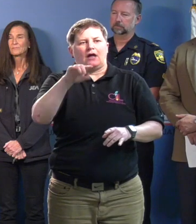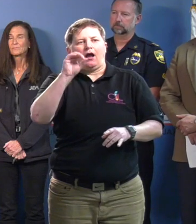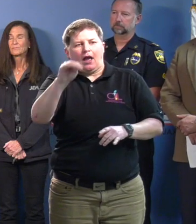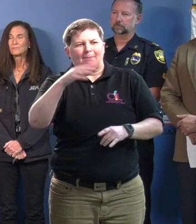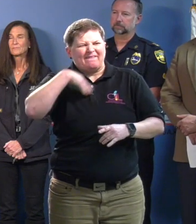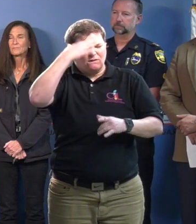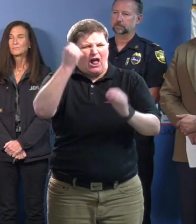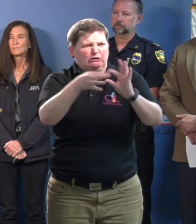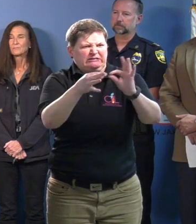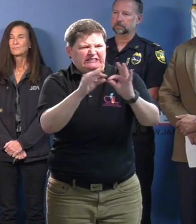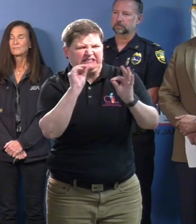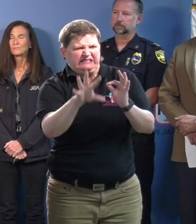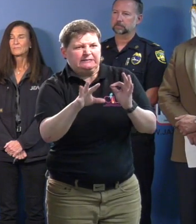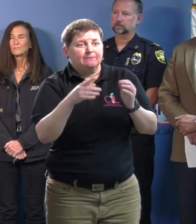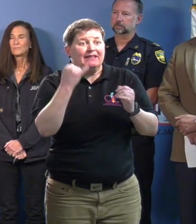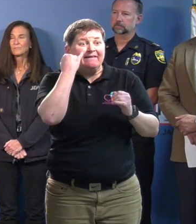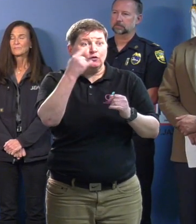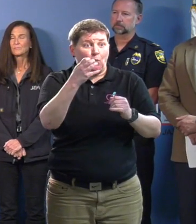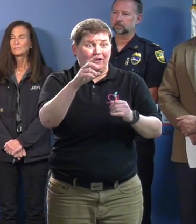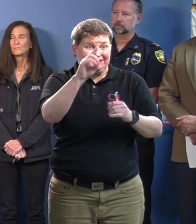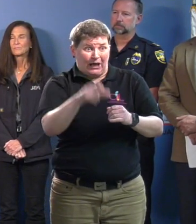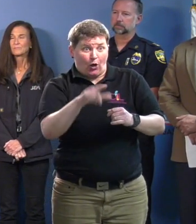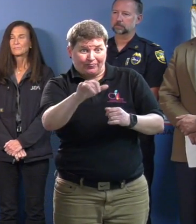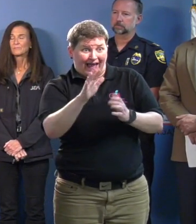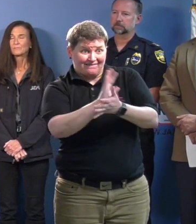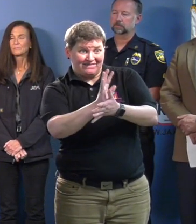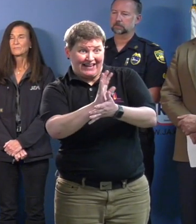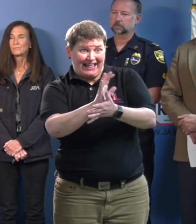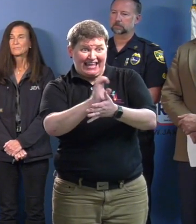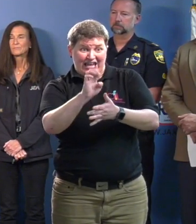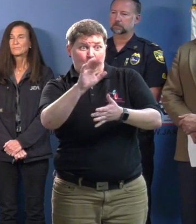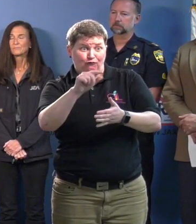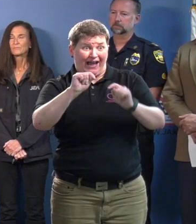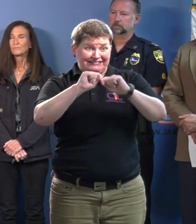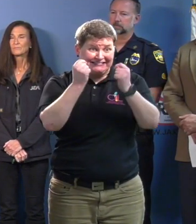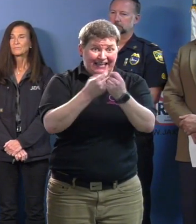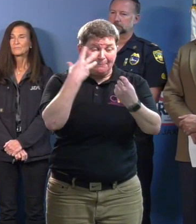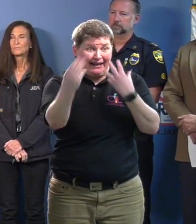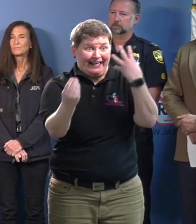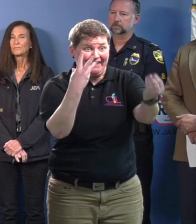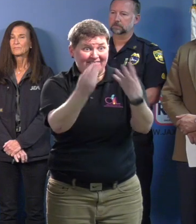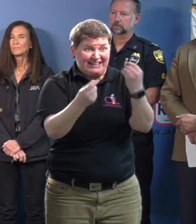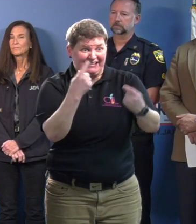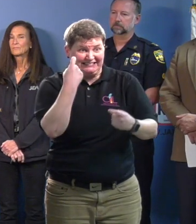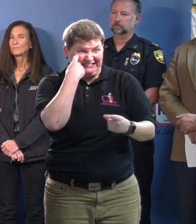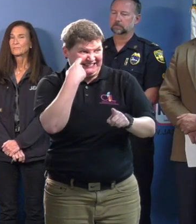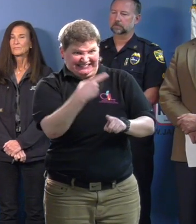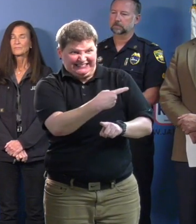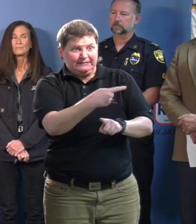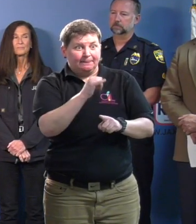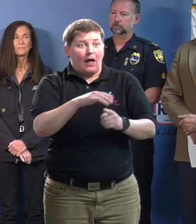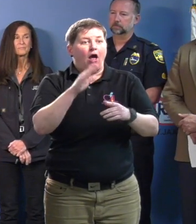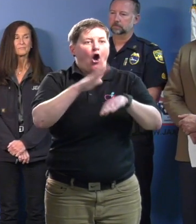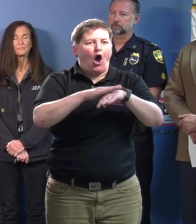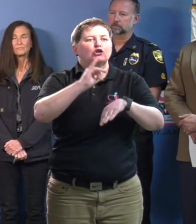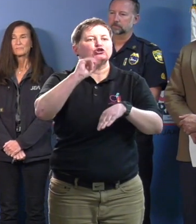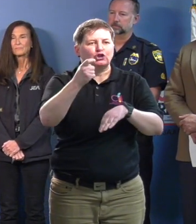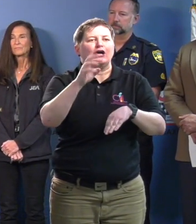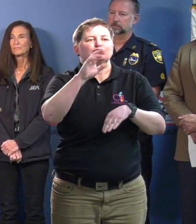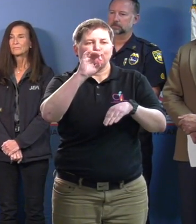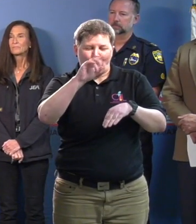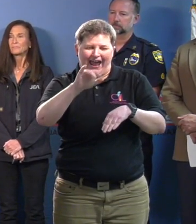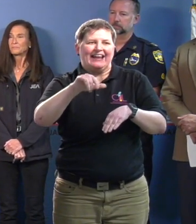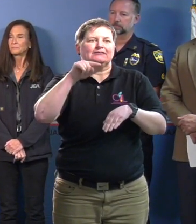that video of the ERAT teams that were leaving earlier, that is on jaxready.com/Milton. So if you'd like to have that for